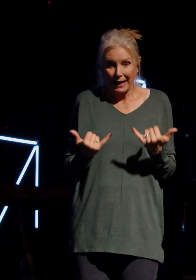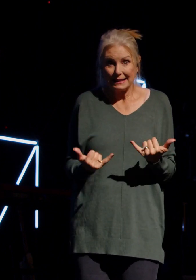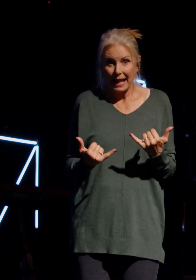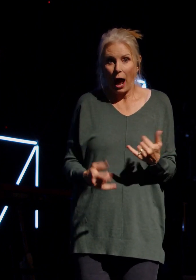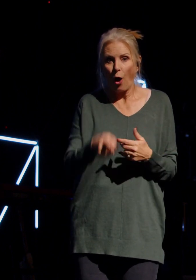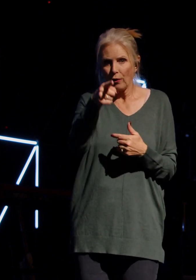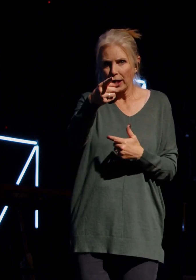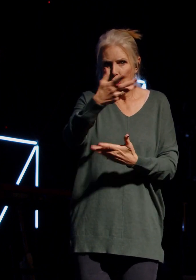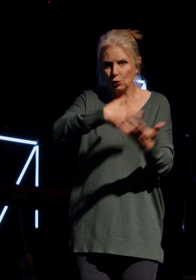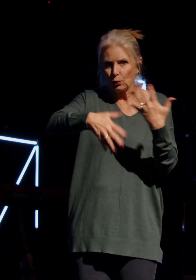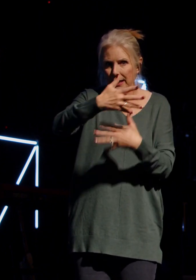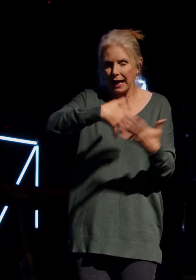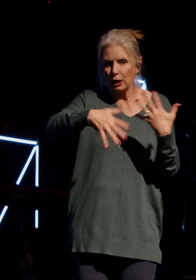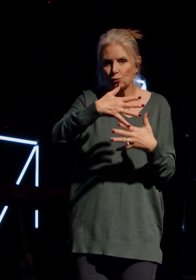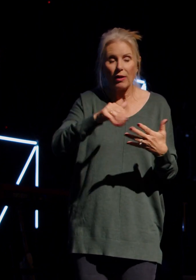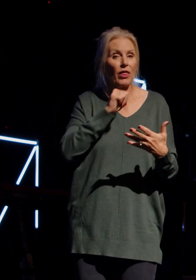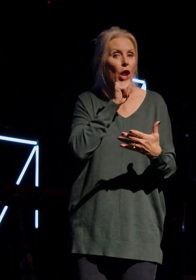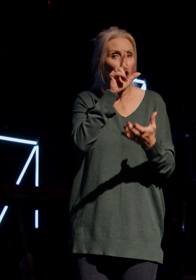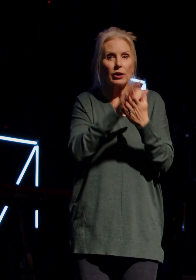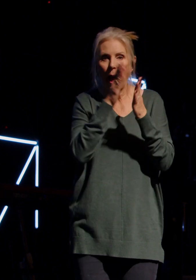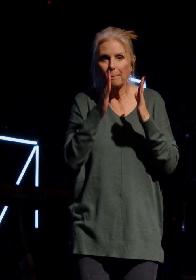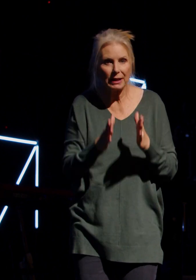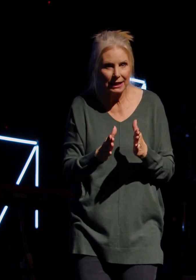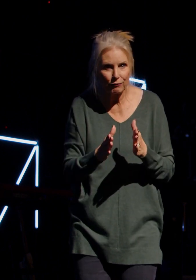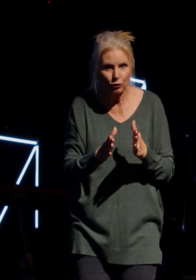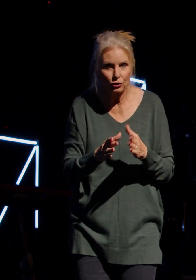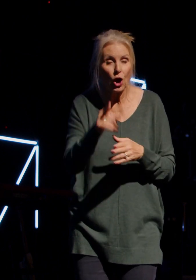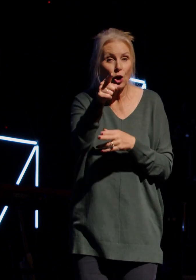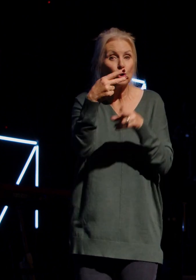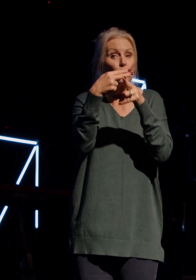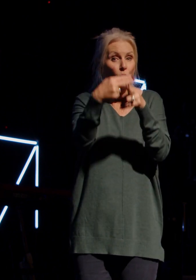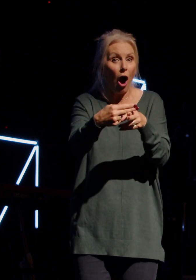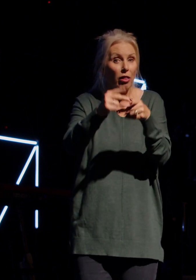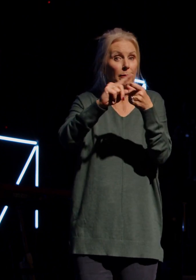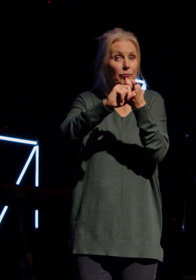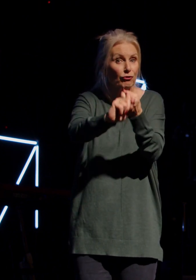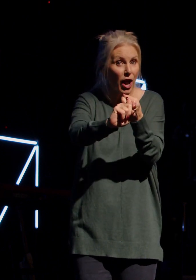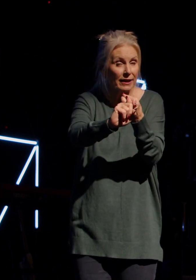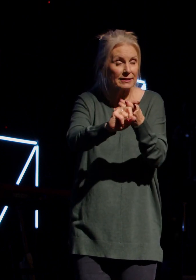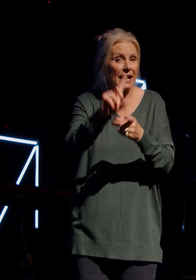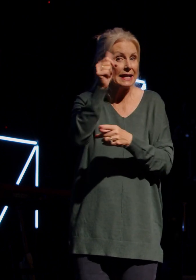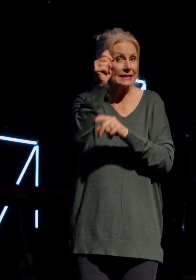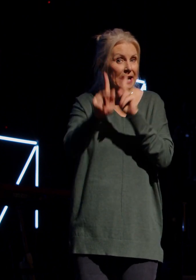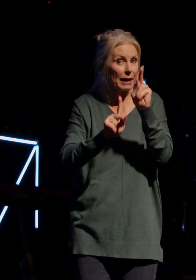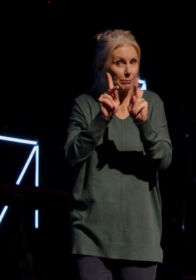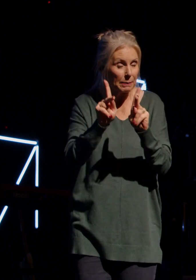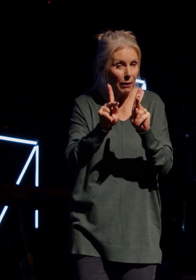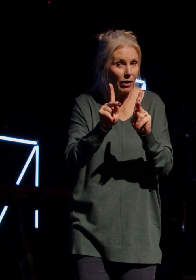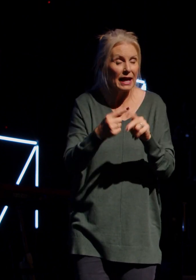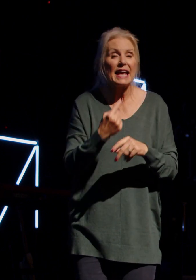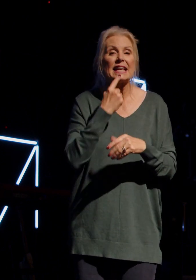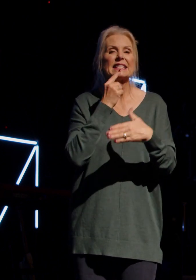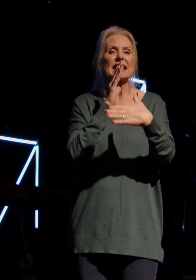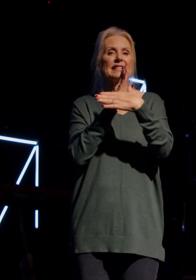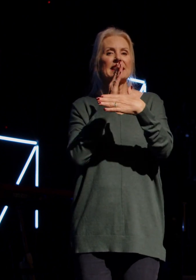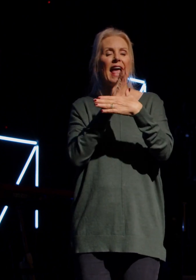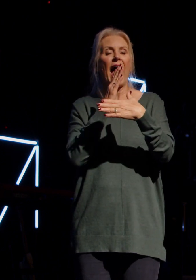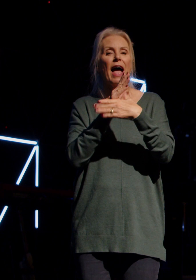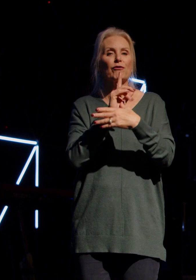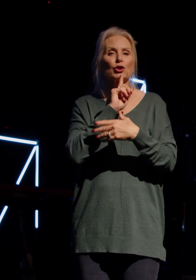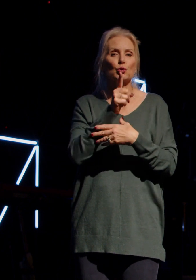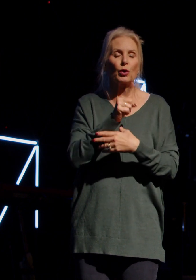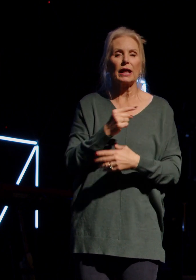with all the time? That you can call your friend. They're your friend. How many could you write down? He says the average is